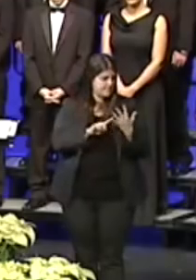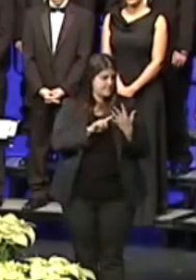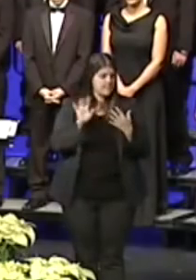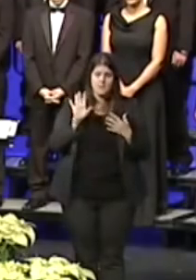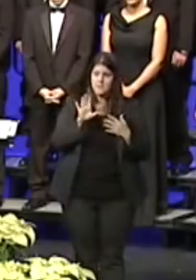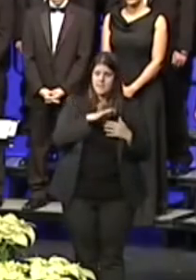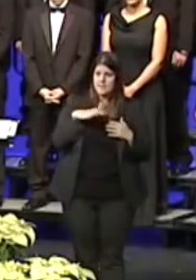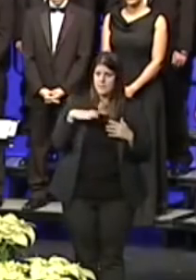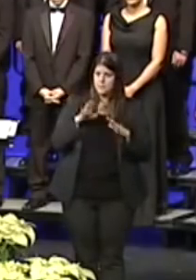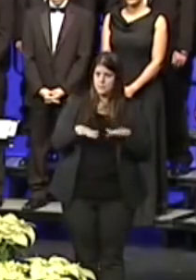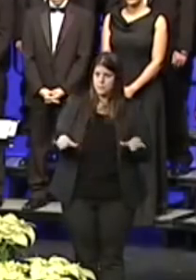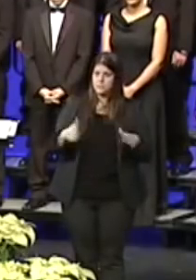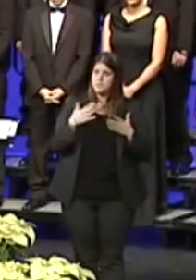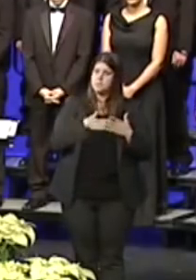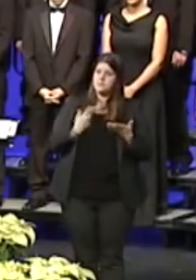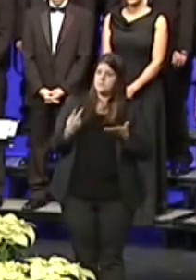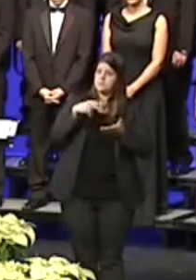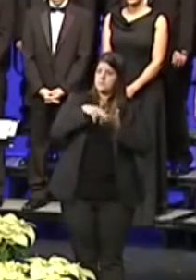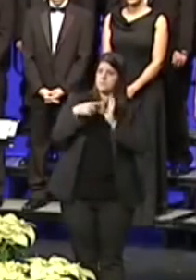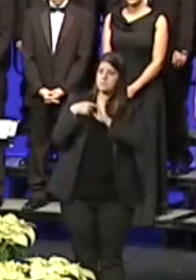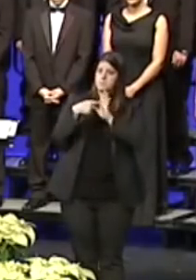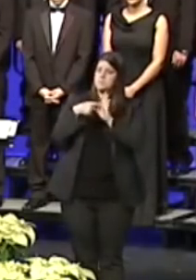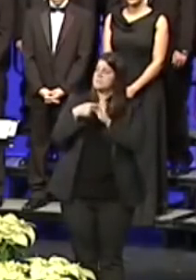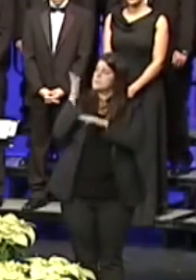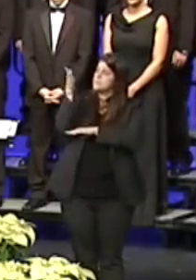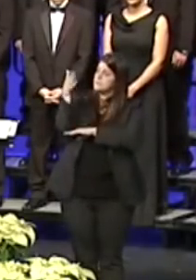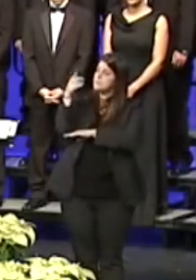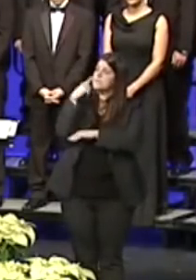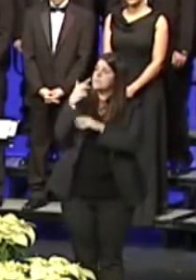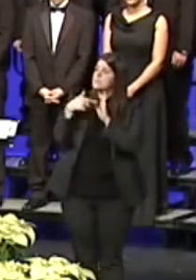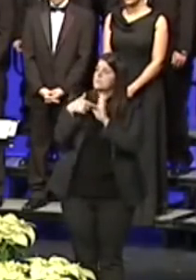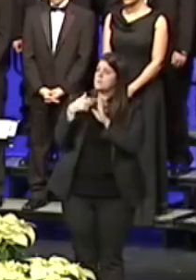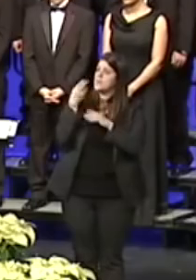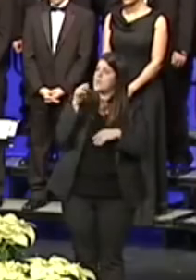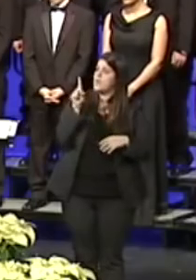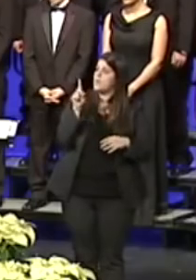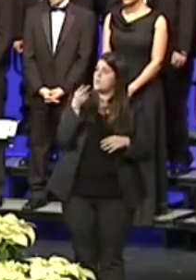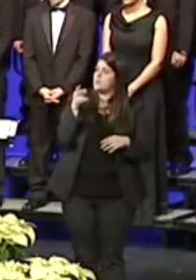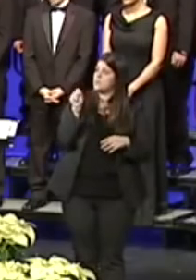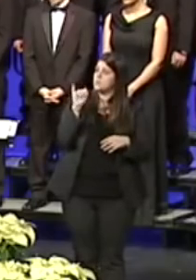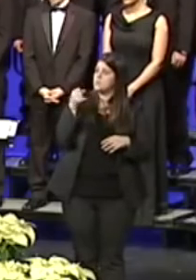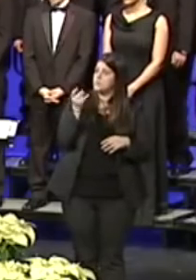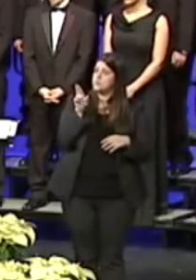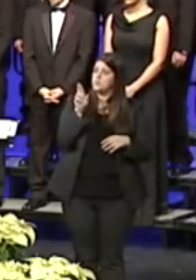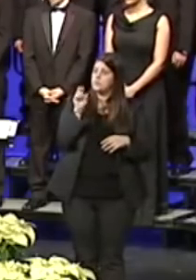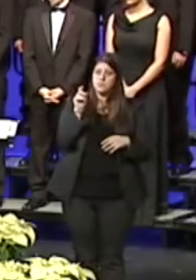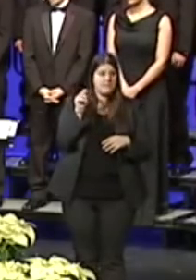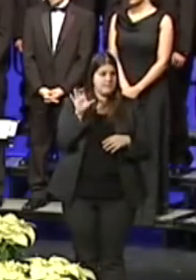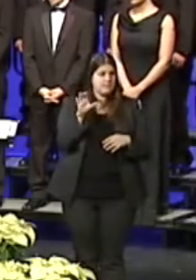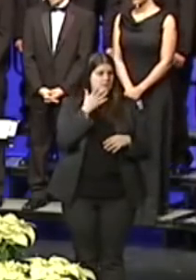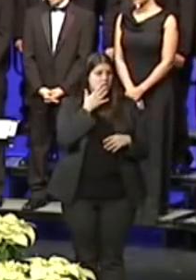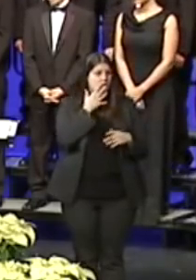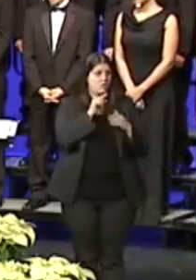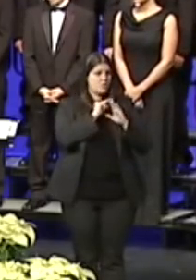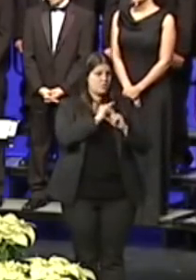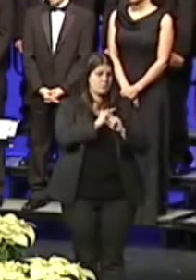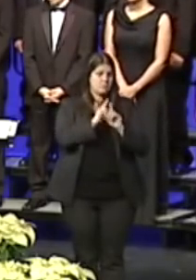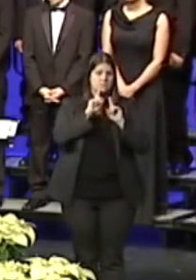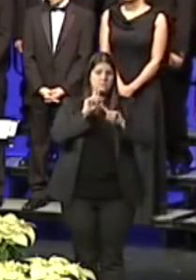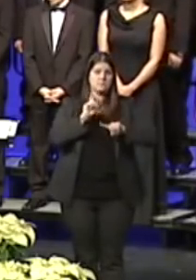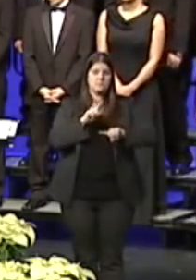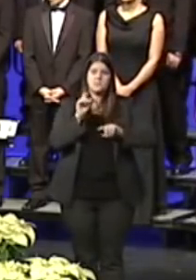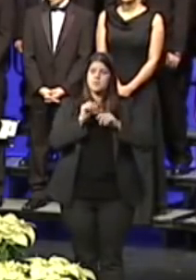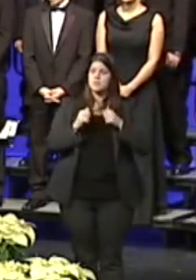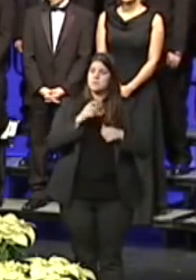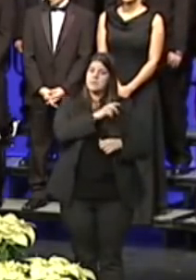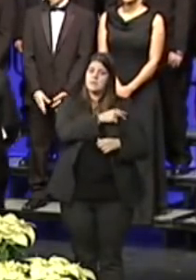Ladies and gentlemen, please rise for the presentation of our nation's colors by the Howard High School Army JROTC Color Guard, commanded by Cadet